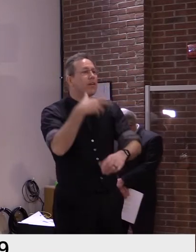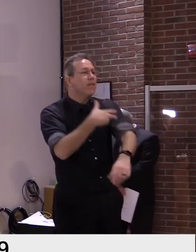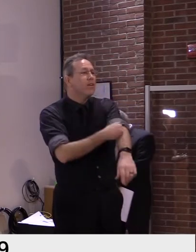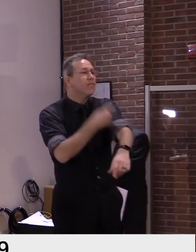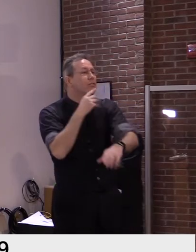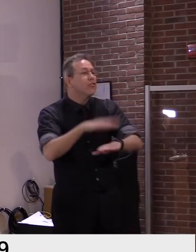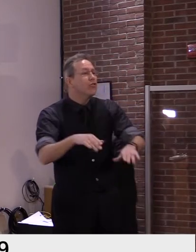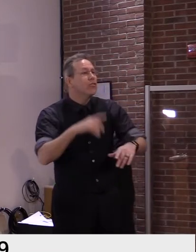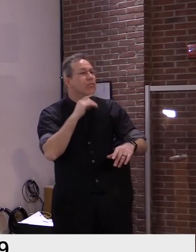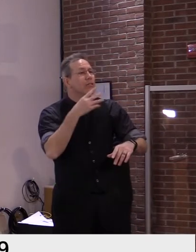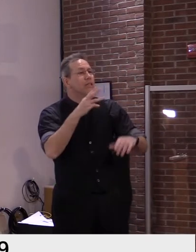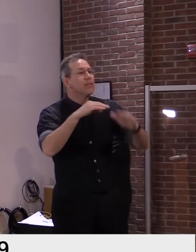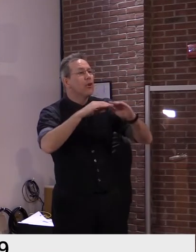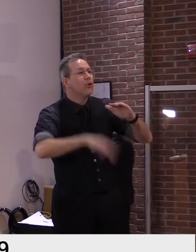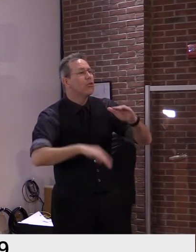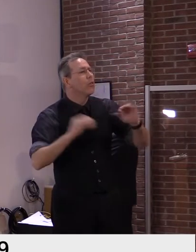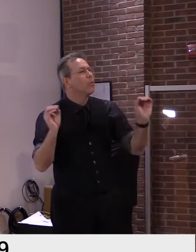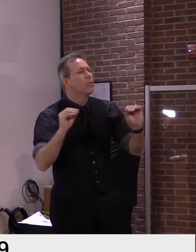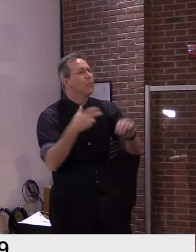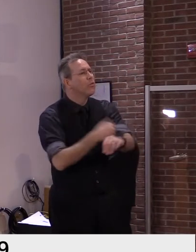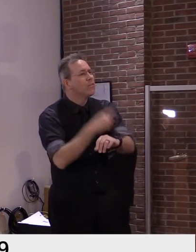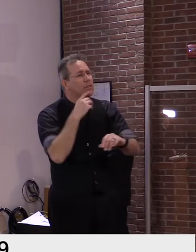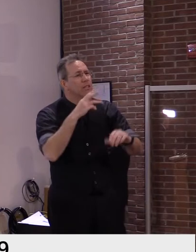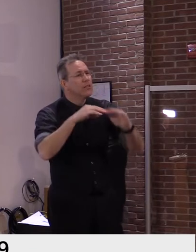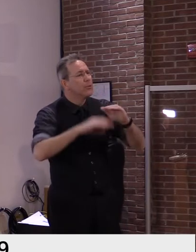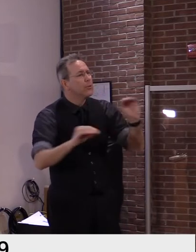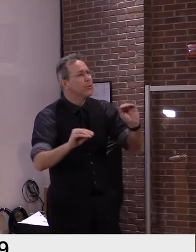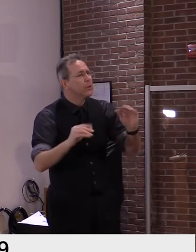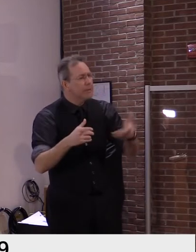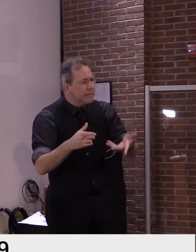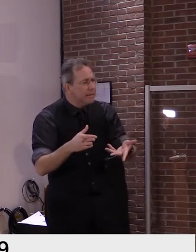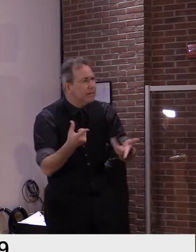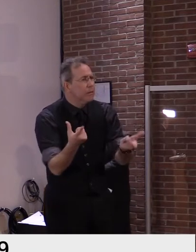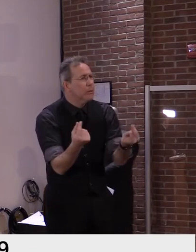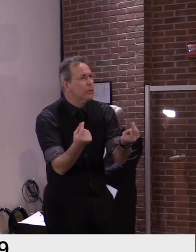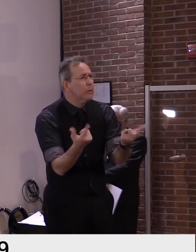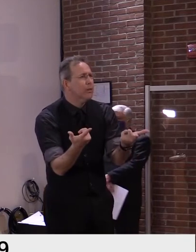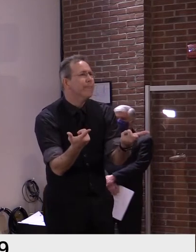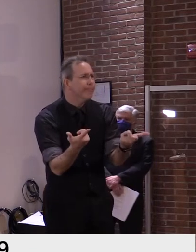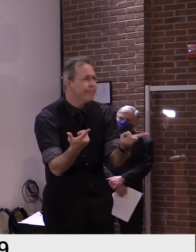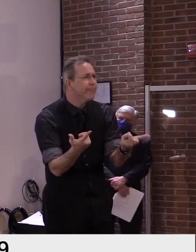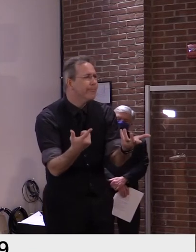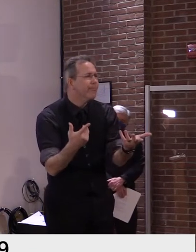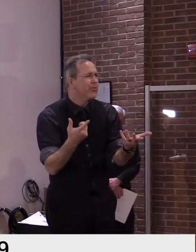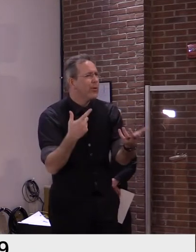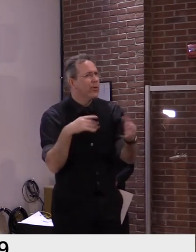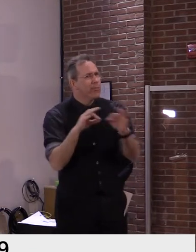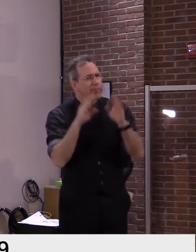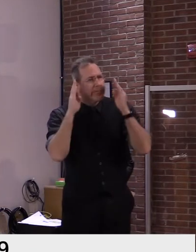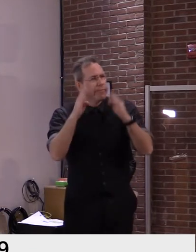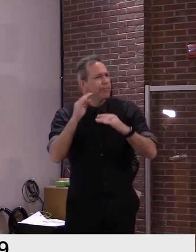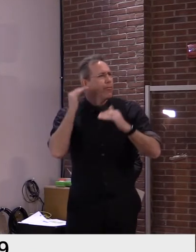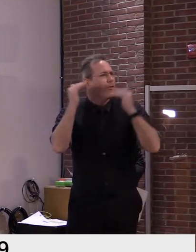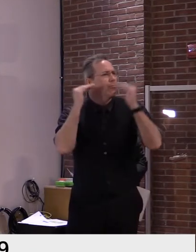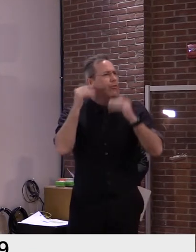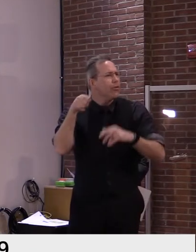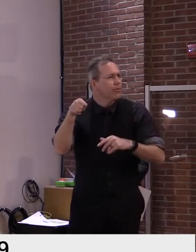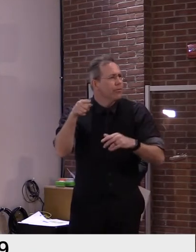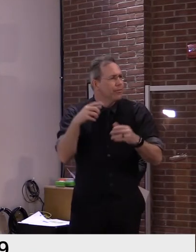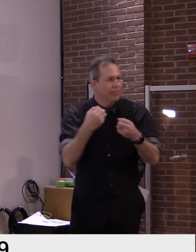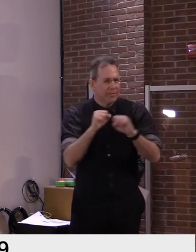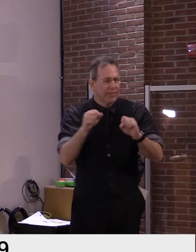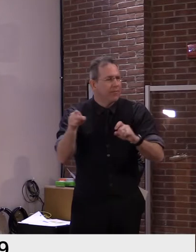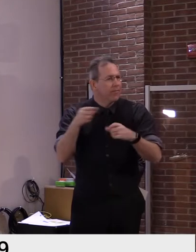be vaccinated in this round. But we think it's that important, and we need to do all we can from our